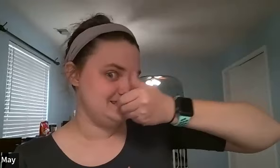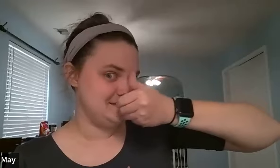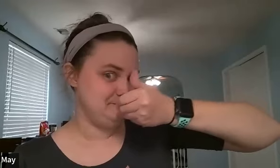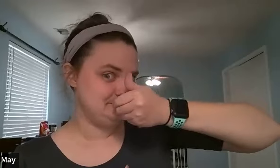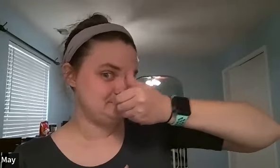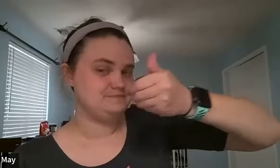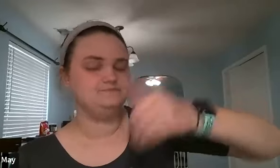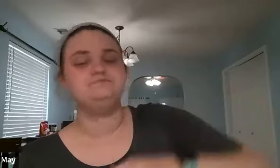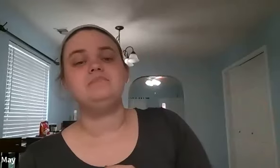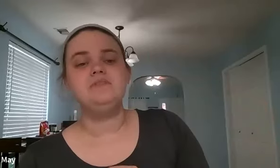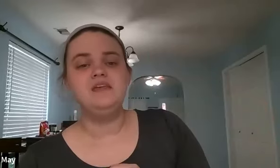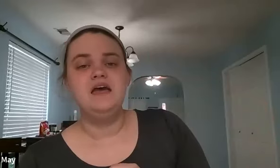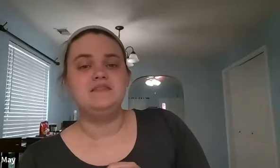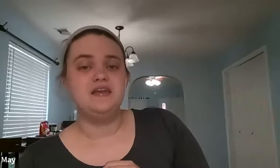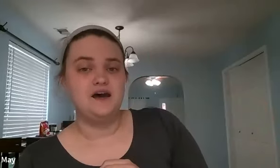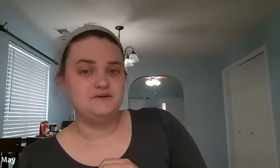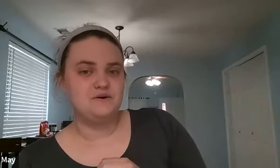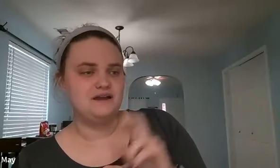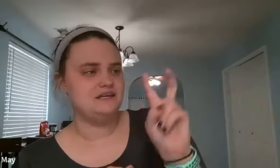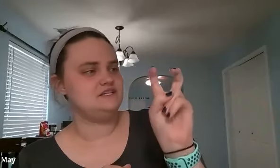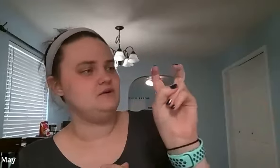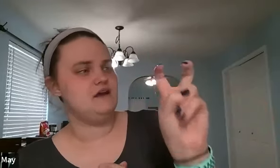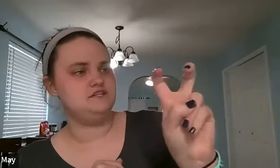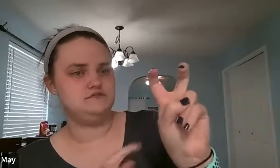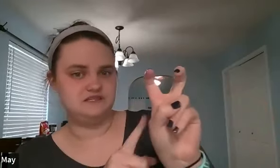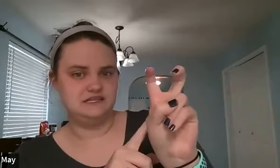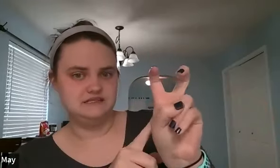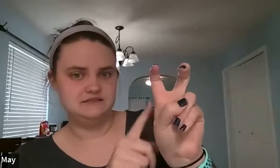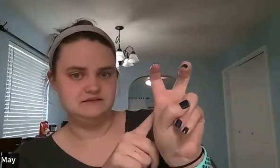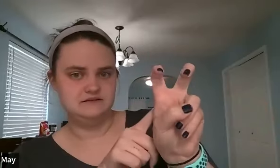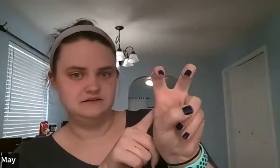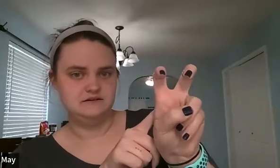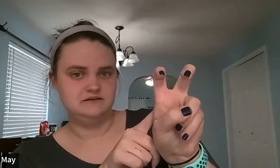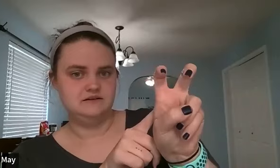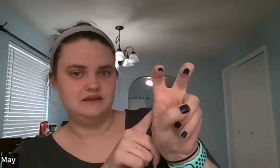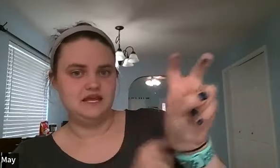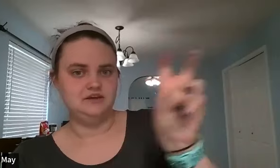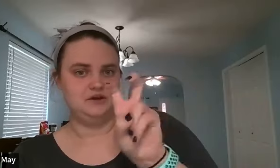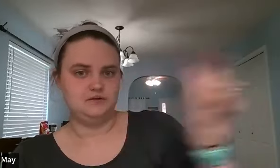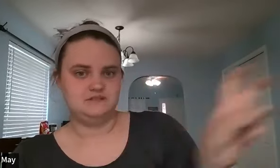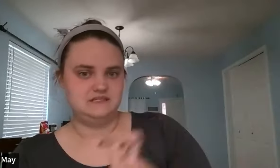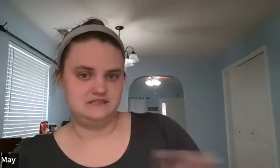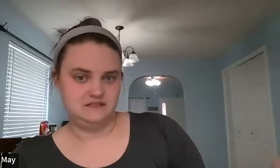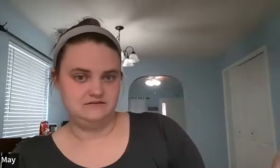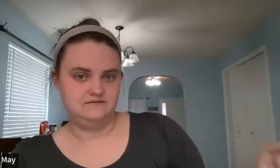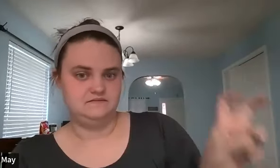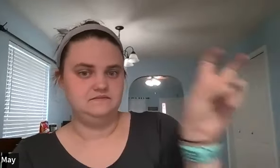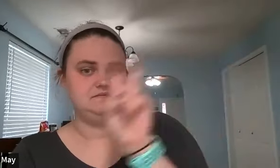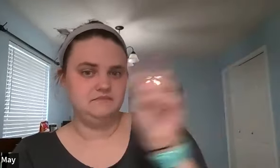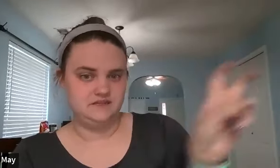pizza. The other one is you have two Z's and you go ZZ,